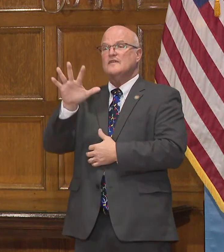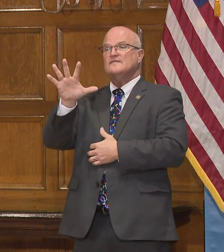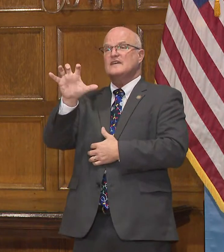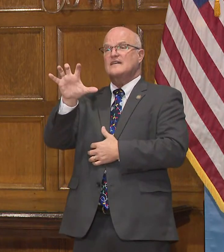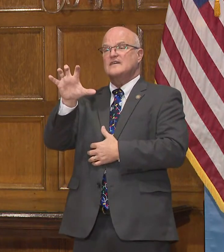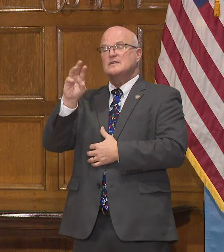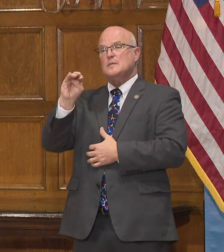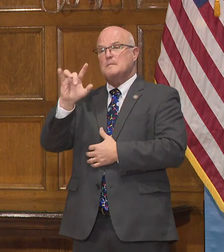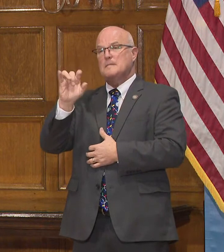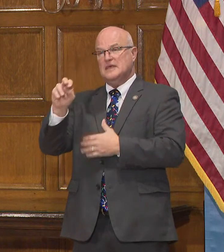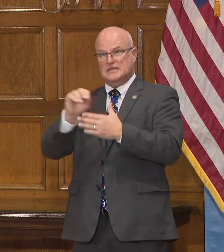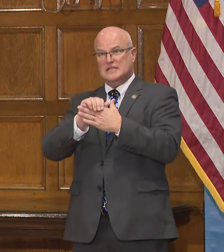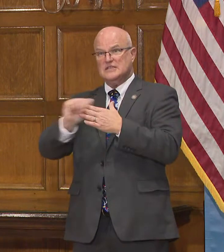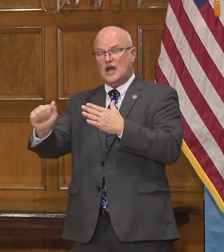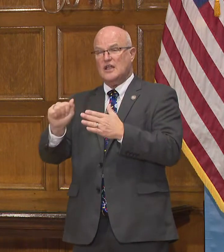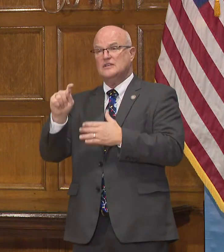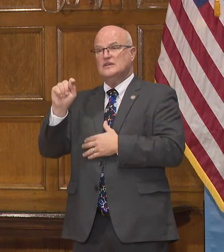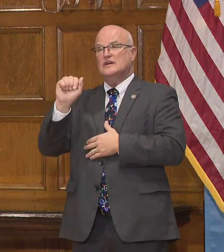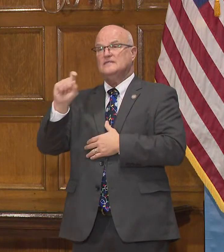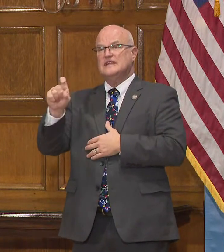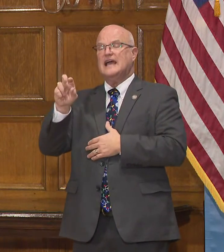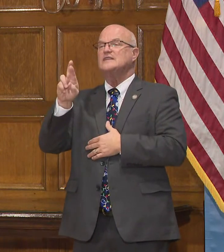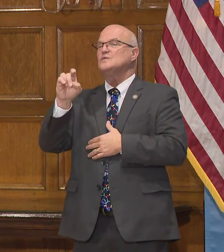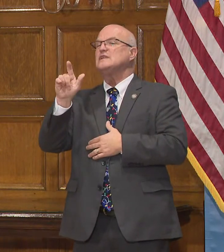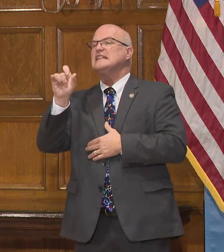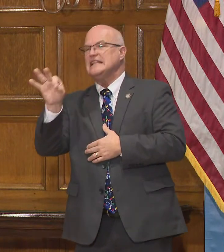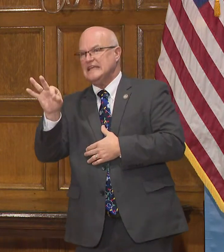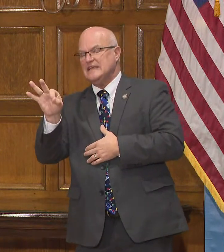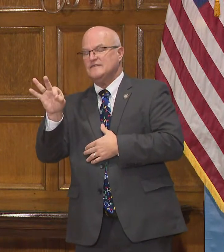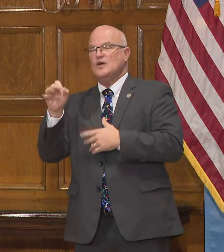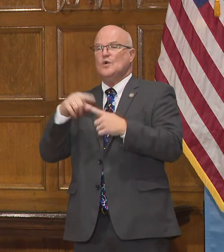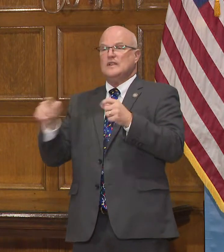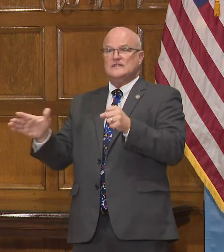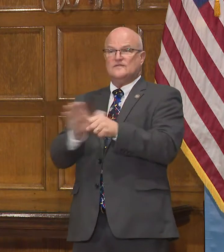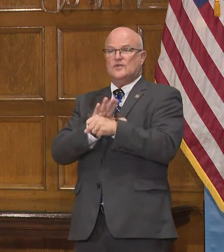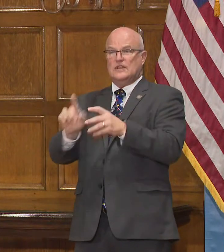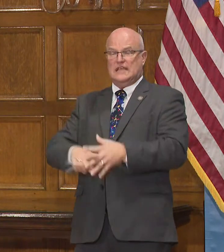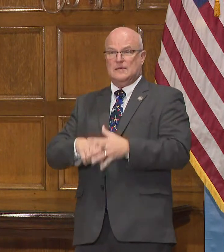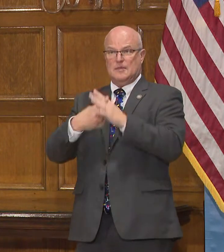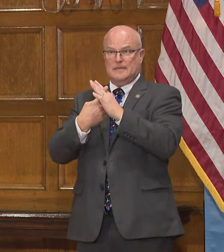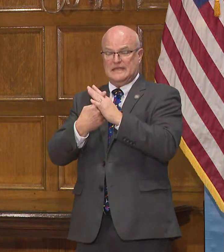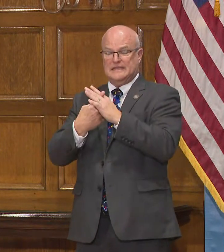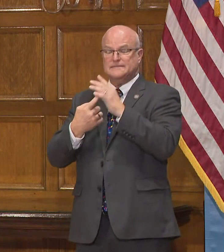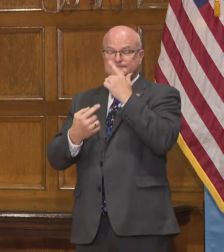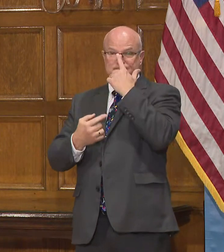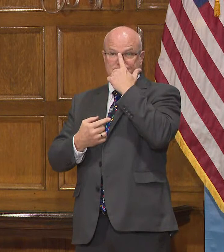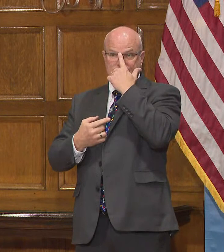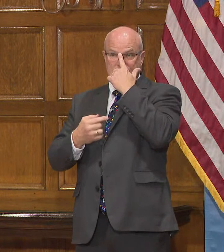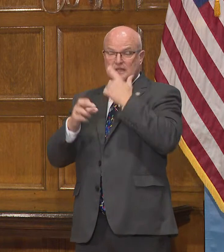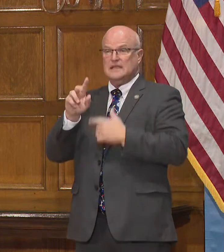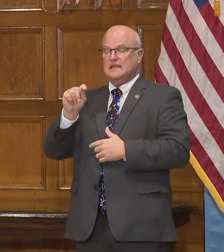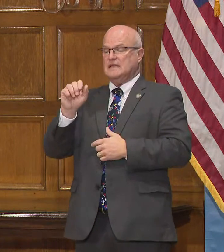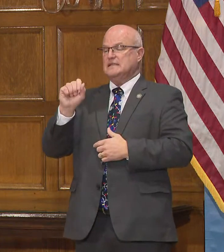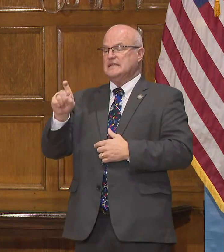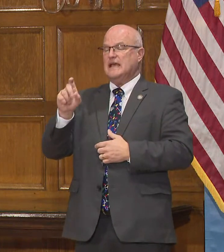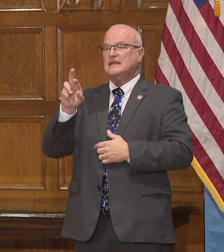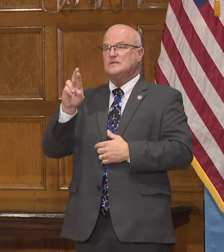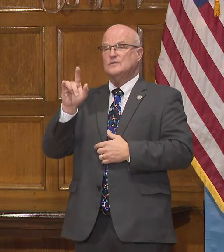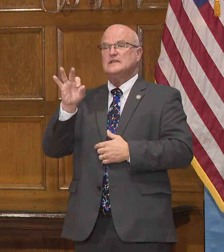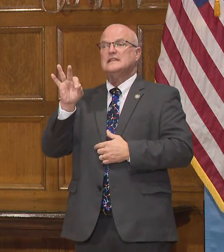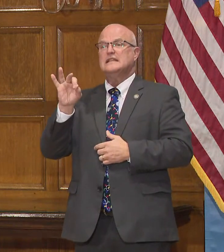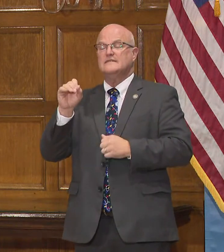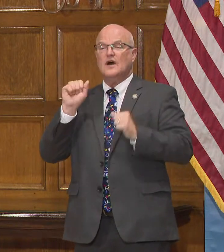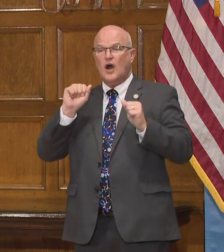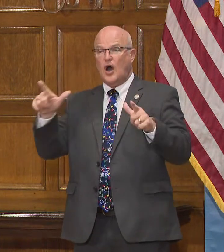$500 million of tax relief each year when it is fully implemented. All taxpayers